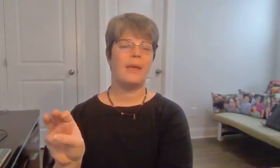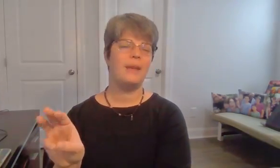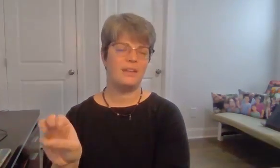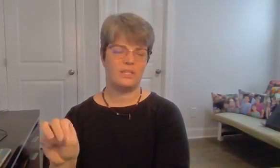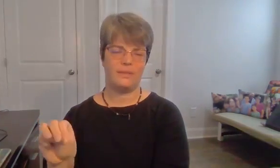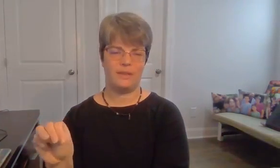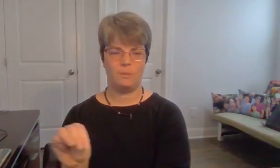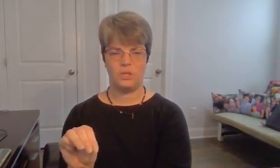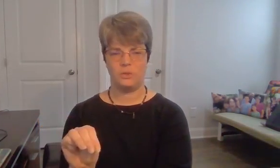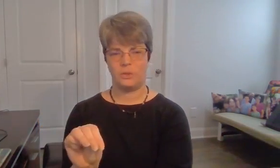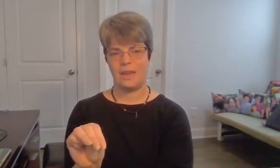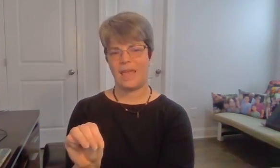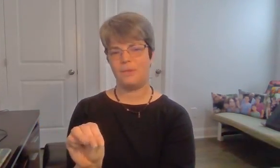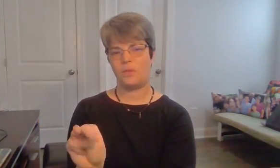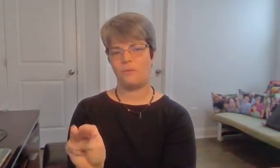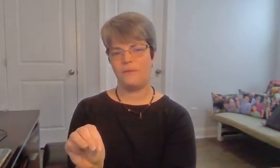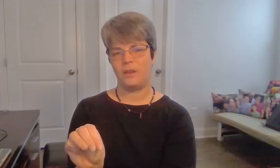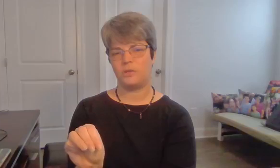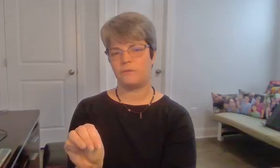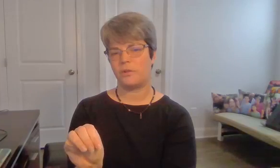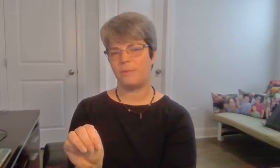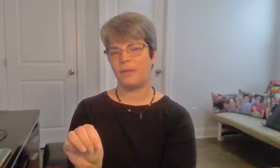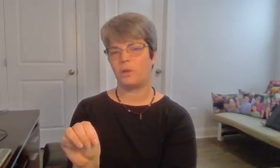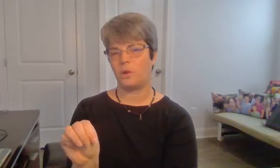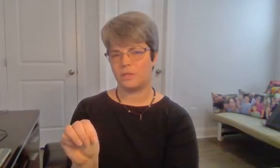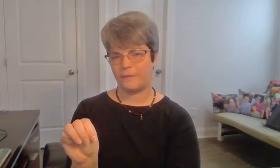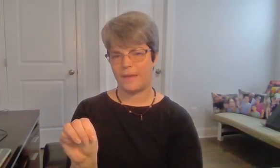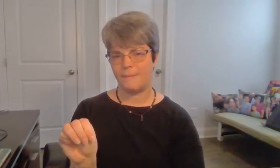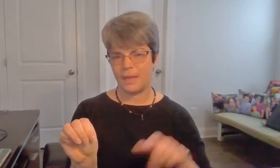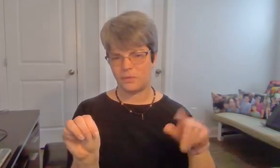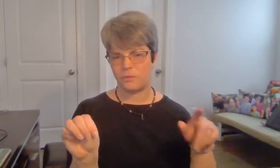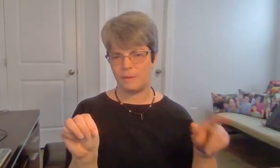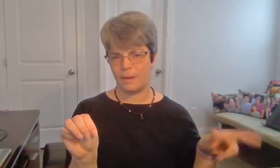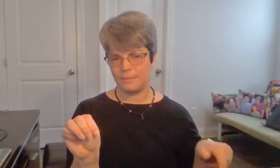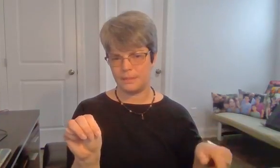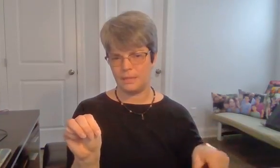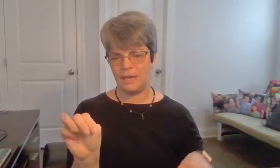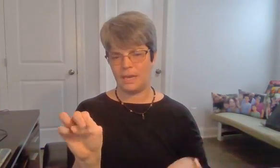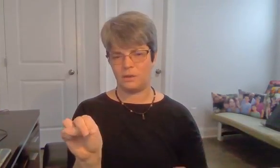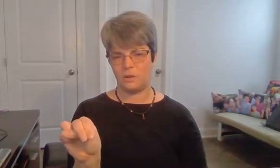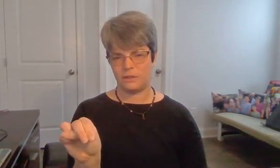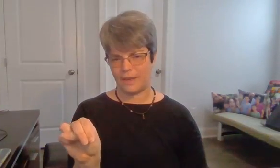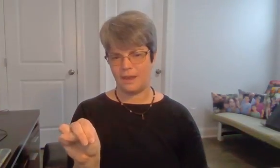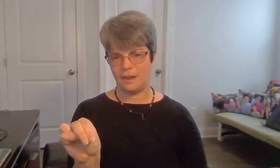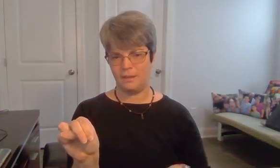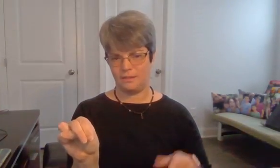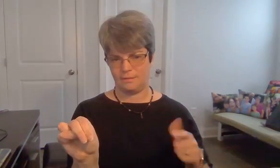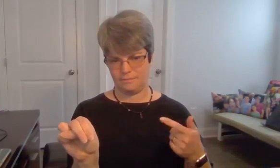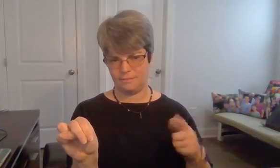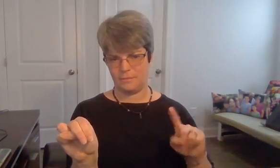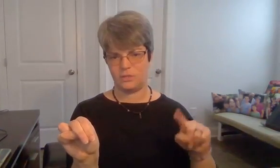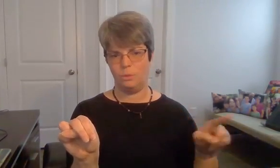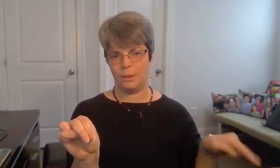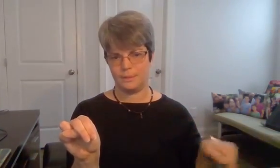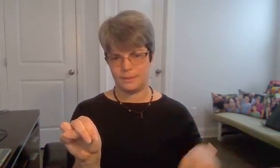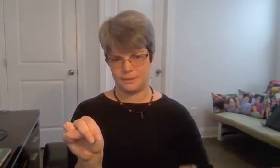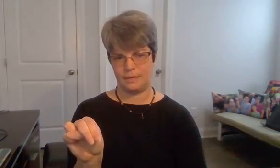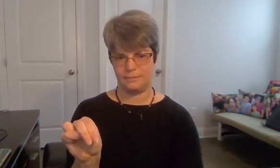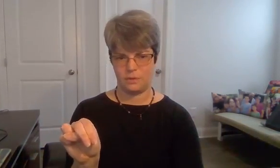and N, just if it helps you. So an M is 3 fingers over your thumb, like a cursive M has 3 bumps, and a cursive N has 2 bumps, right? So if that